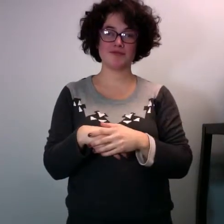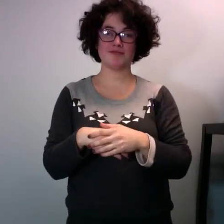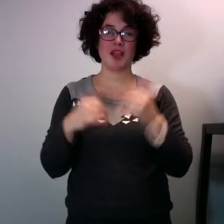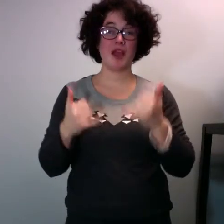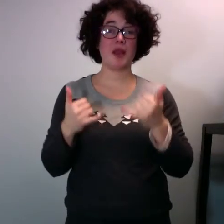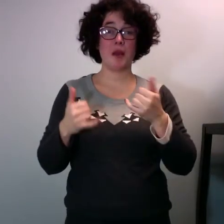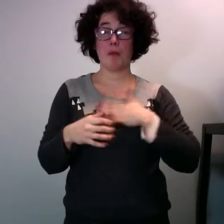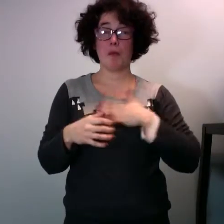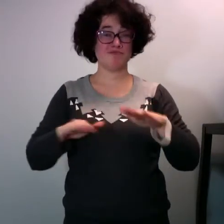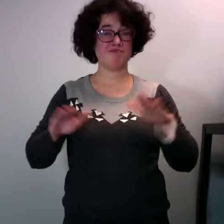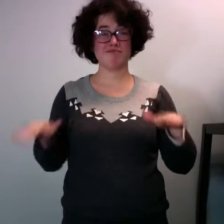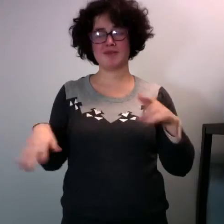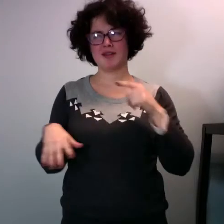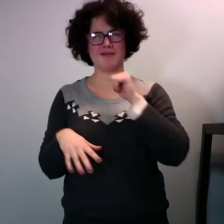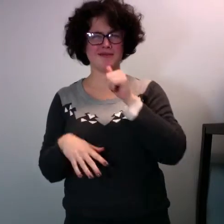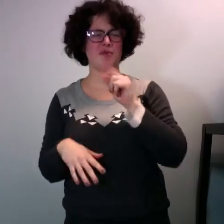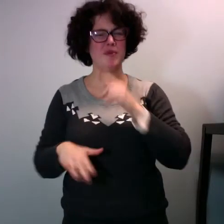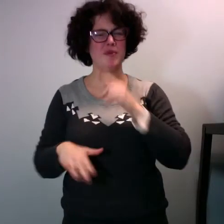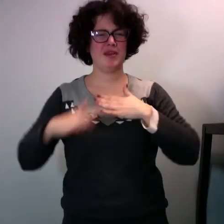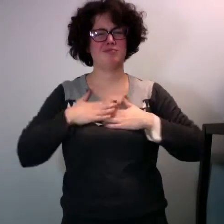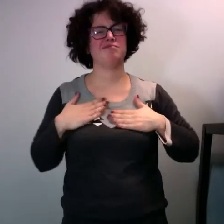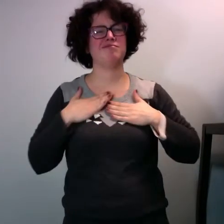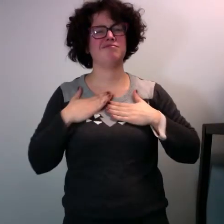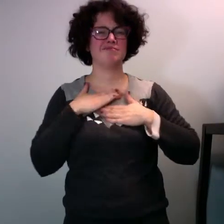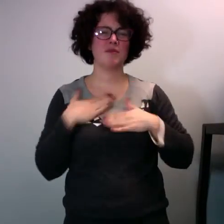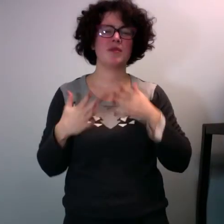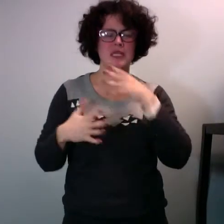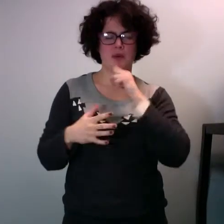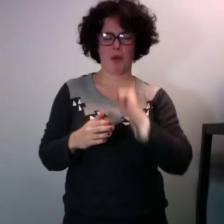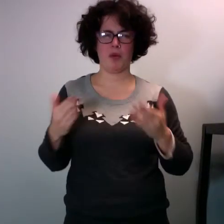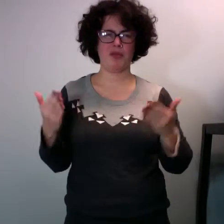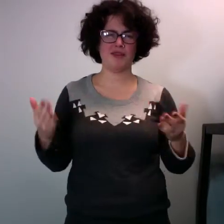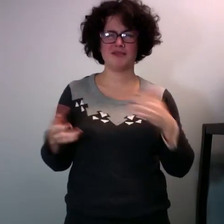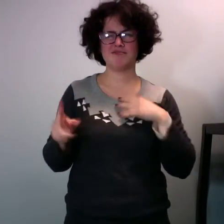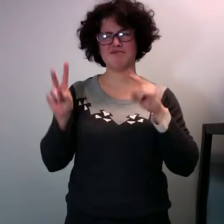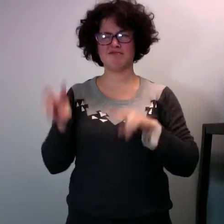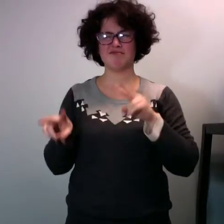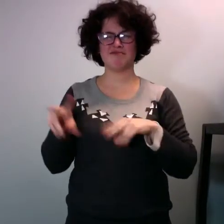because these are things that have been treasured through members of the family and